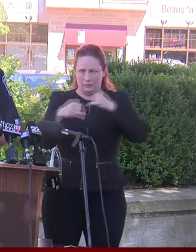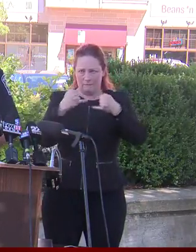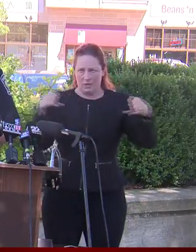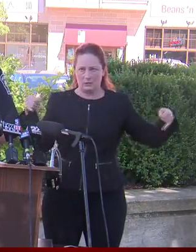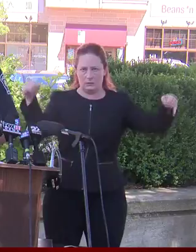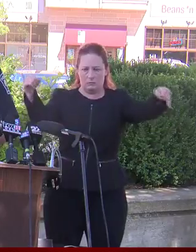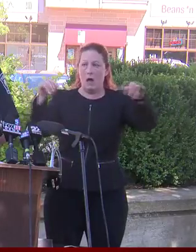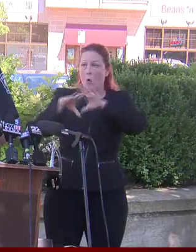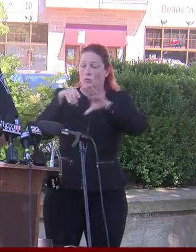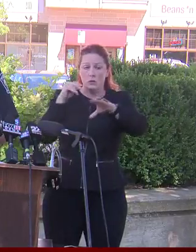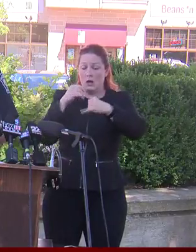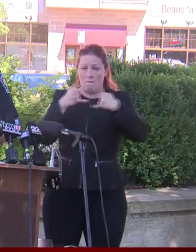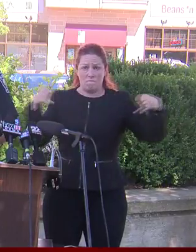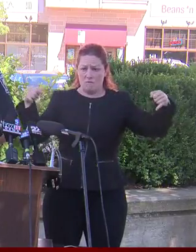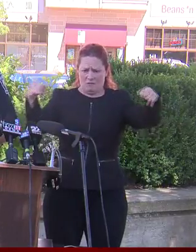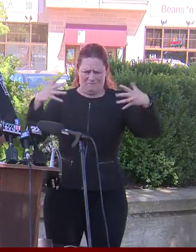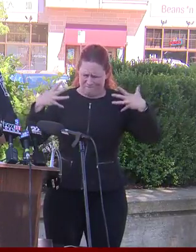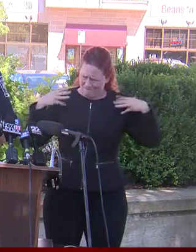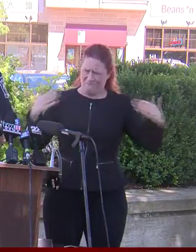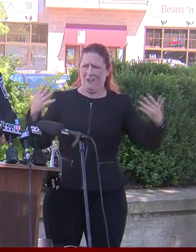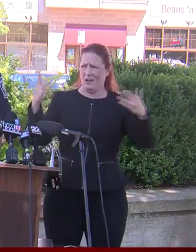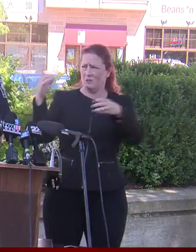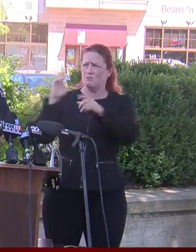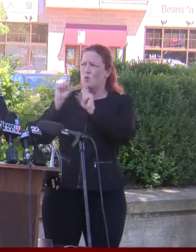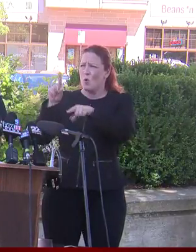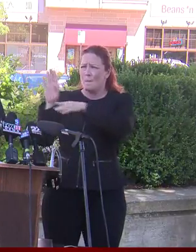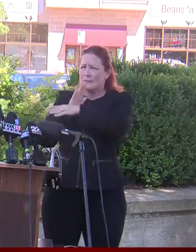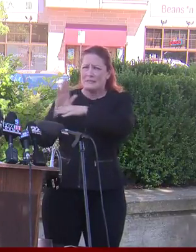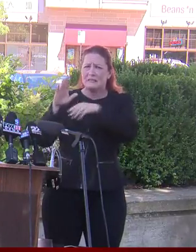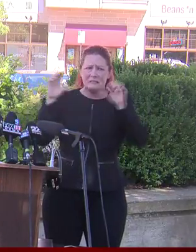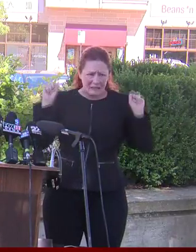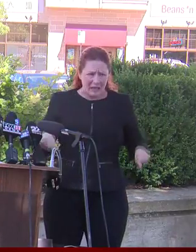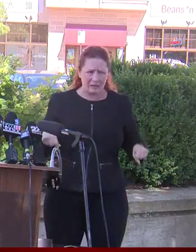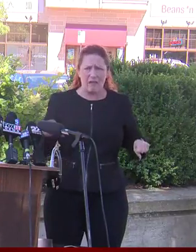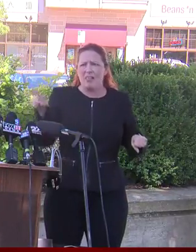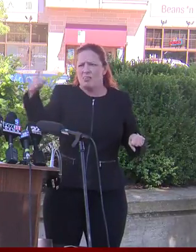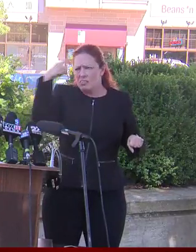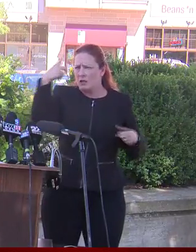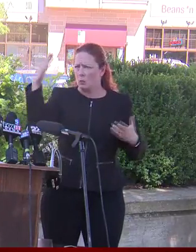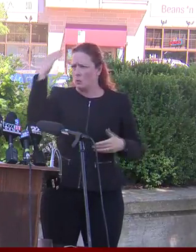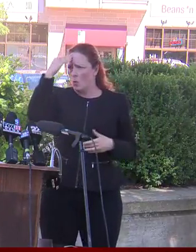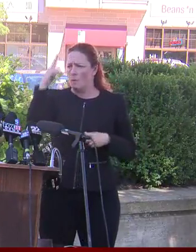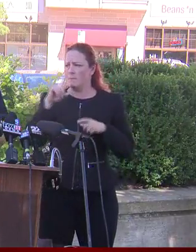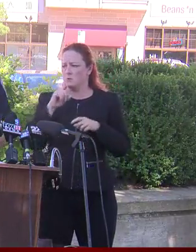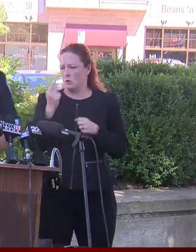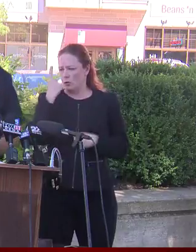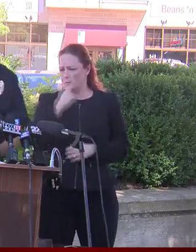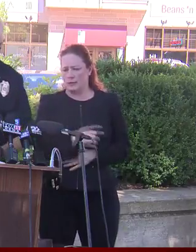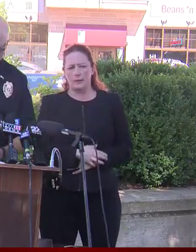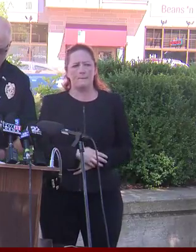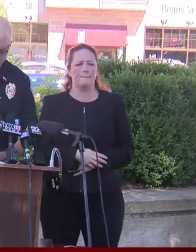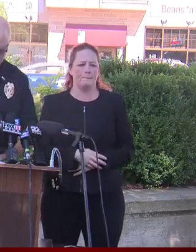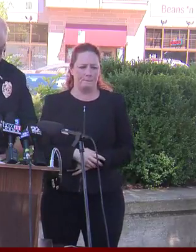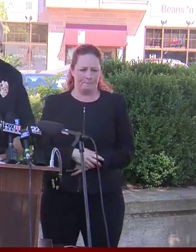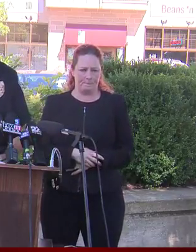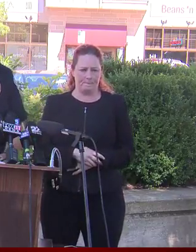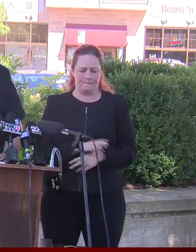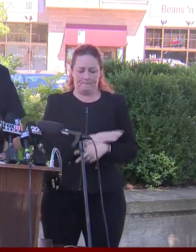perimeter. And I just want to reiterate that. I think that's known, but I want to make sure everyone understands that. All right, let's talk about the